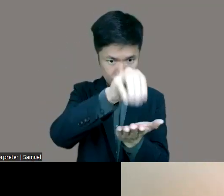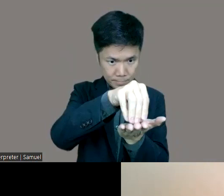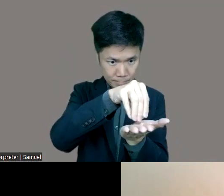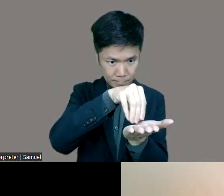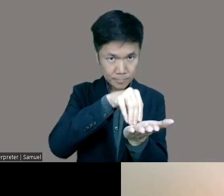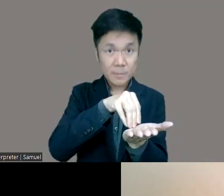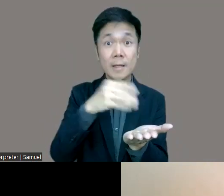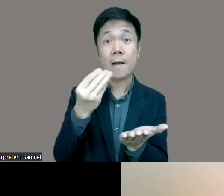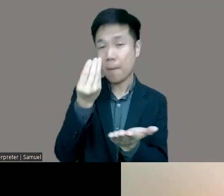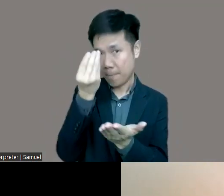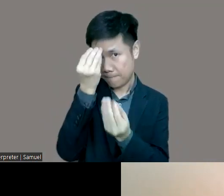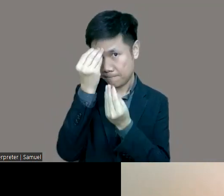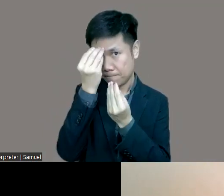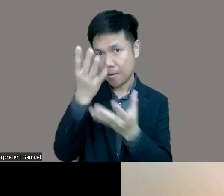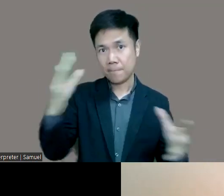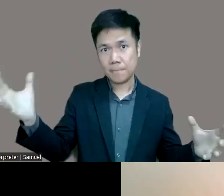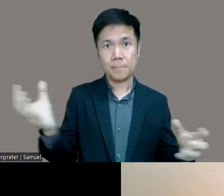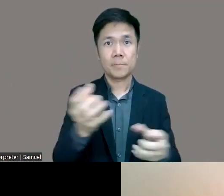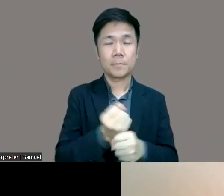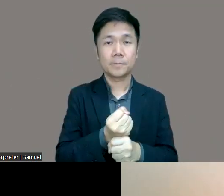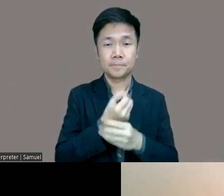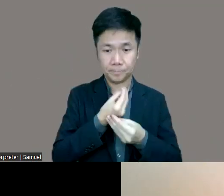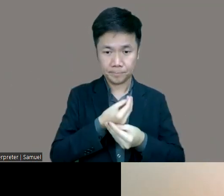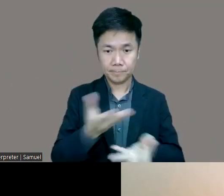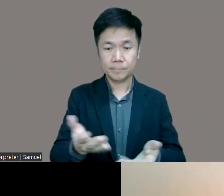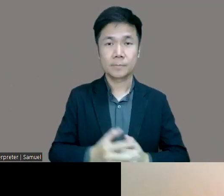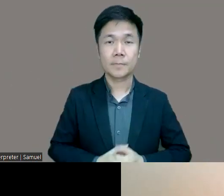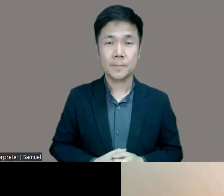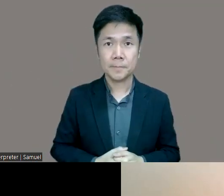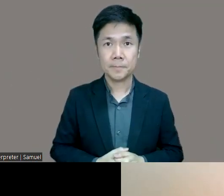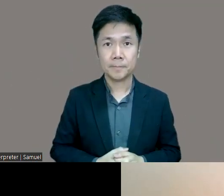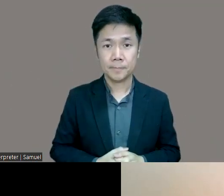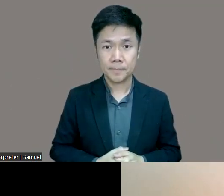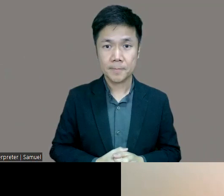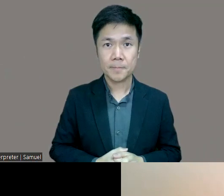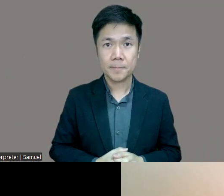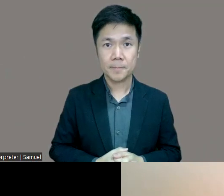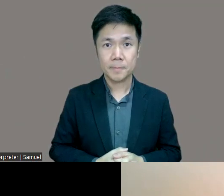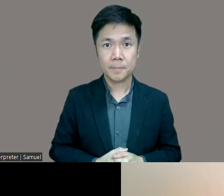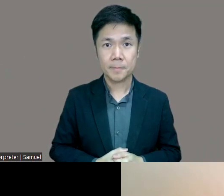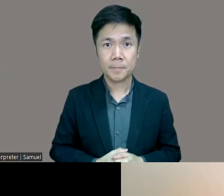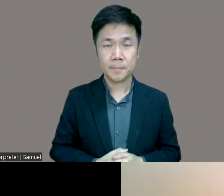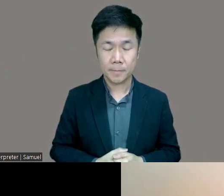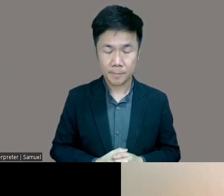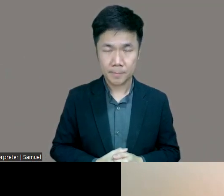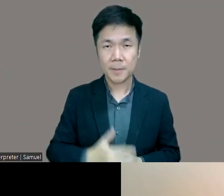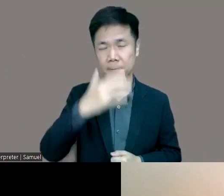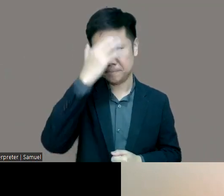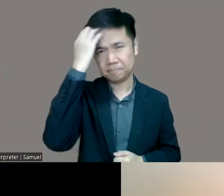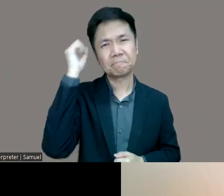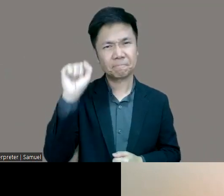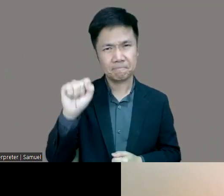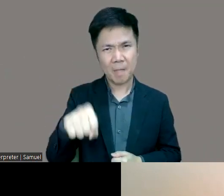a little summary of what we've had. But the idea would be, well, there are situations where